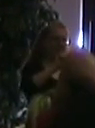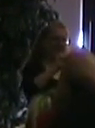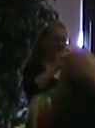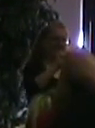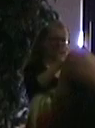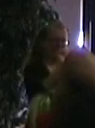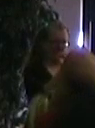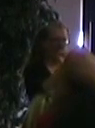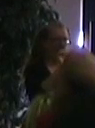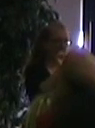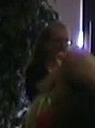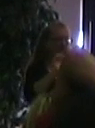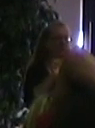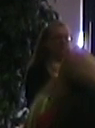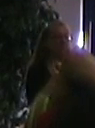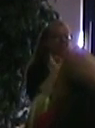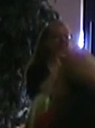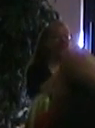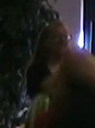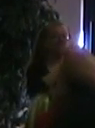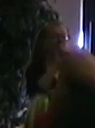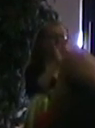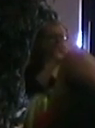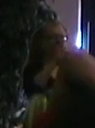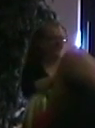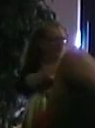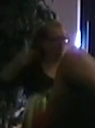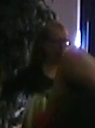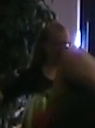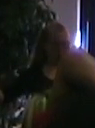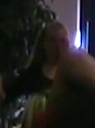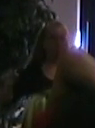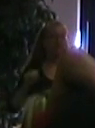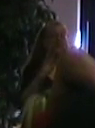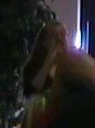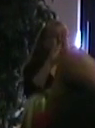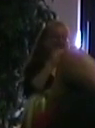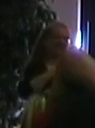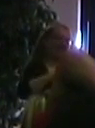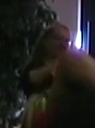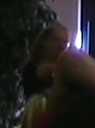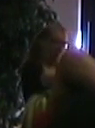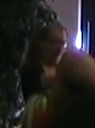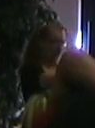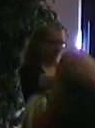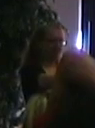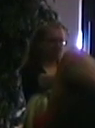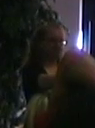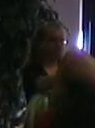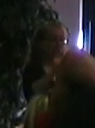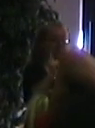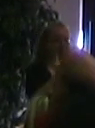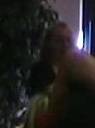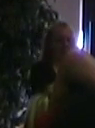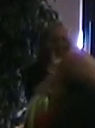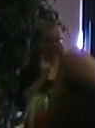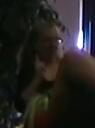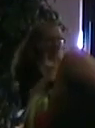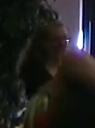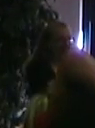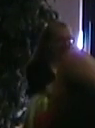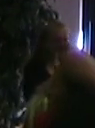It's about 40 feet long, about 6 feet wide, and the fencers will move back and forth in a straight line. And you saw how the two fencers in the video were going back and